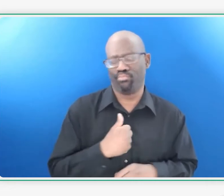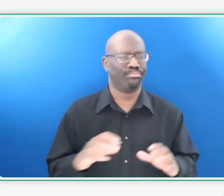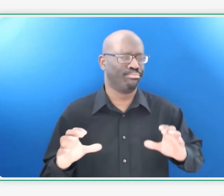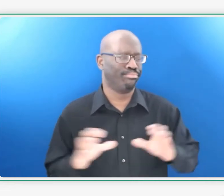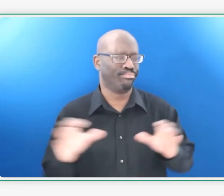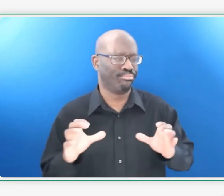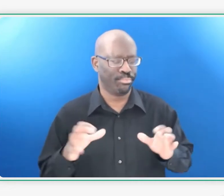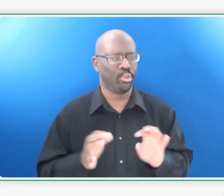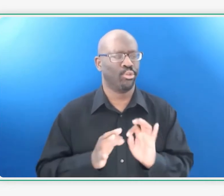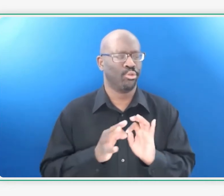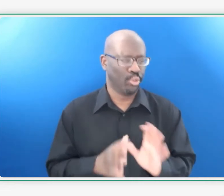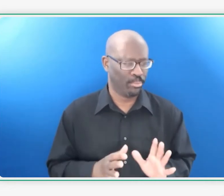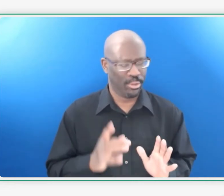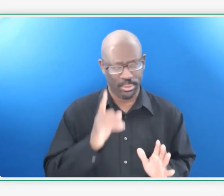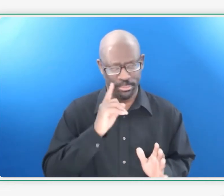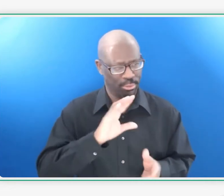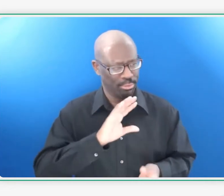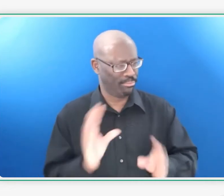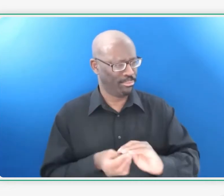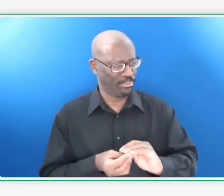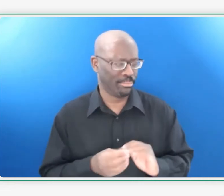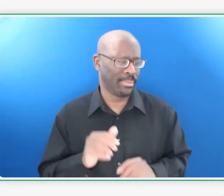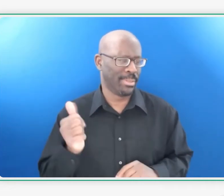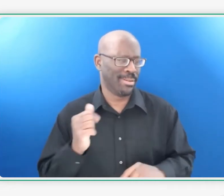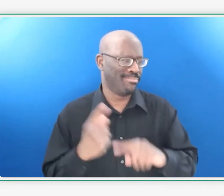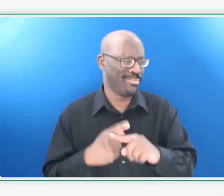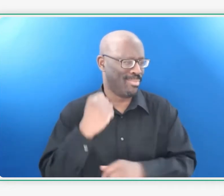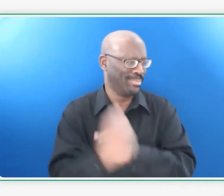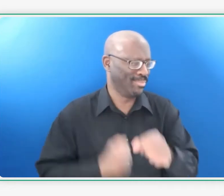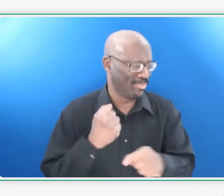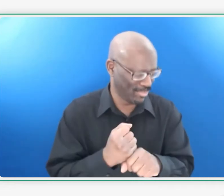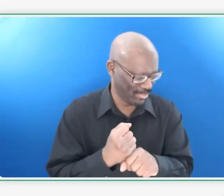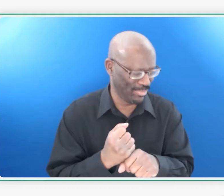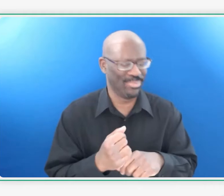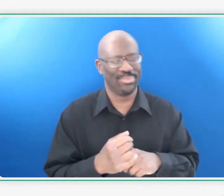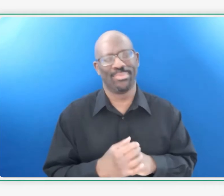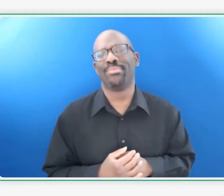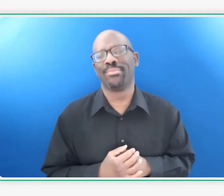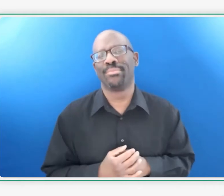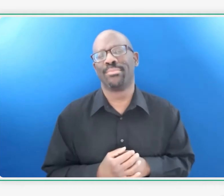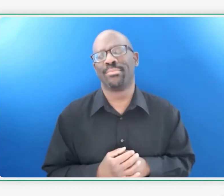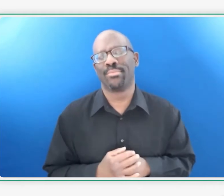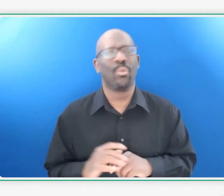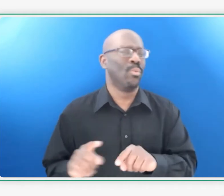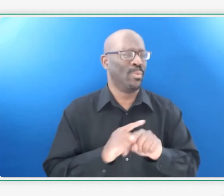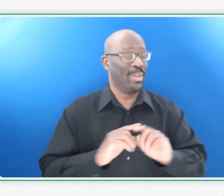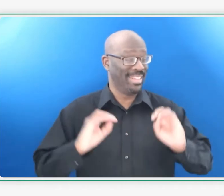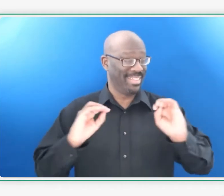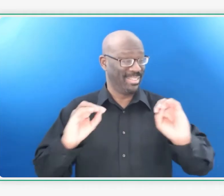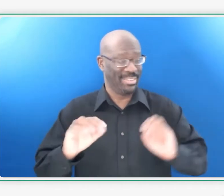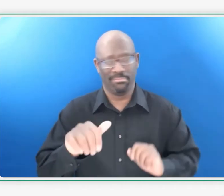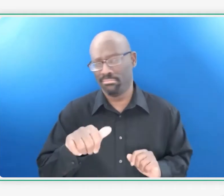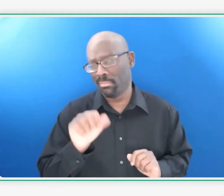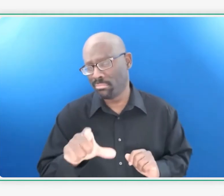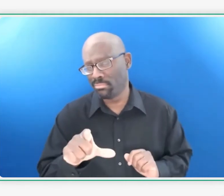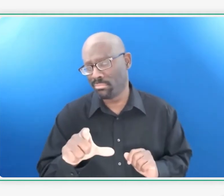My name is Richie Bryant, same name sign is RB on the chin, and I'm a certified deaf interpreter, and I've been working as a CDI for over